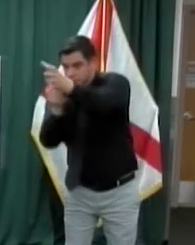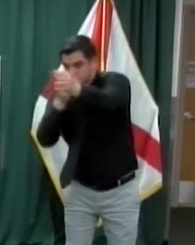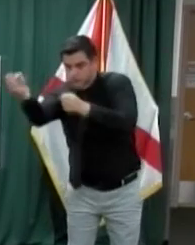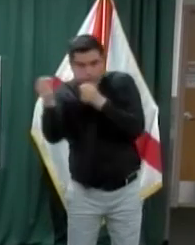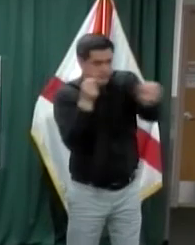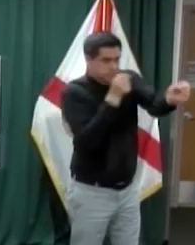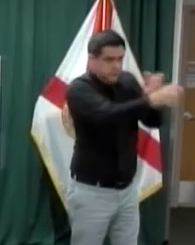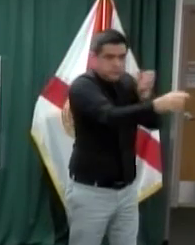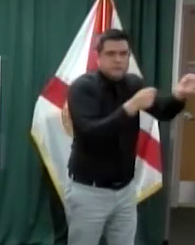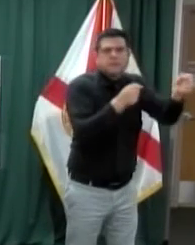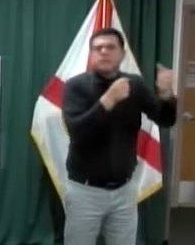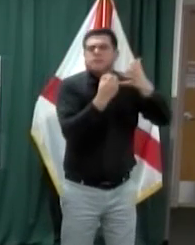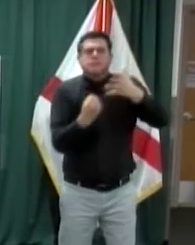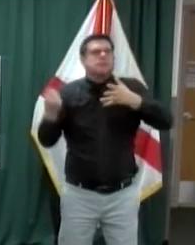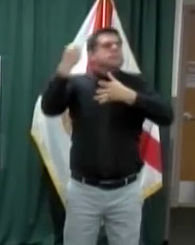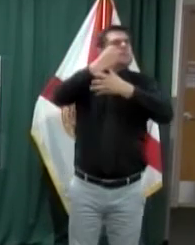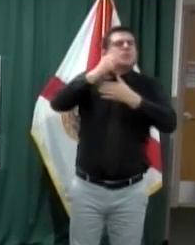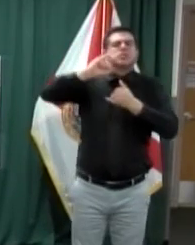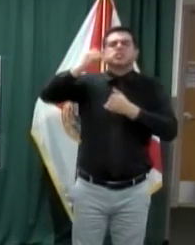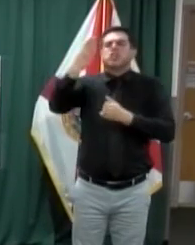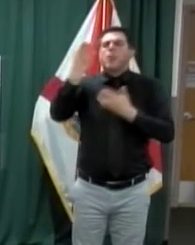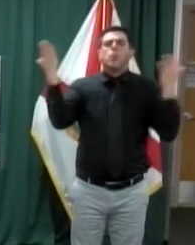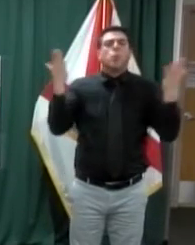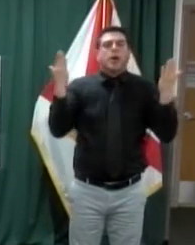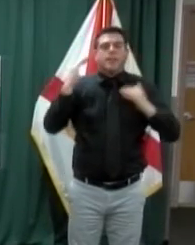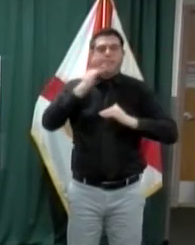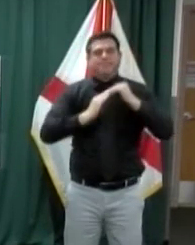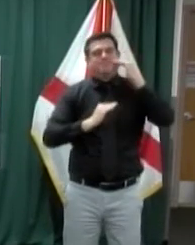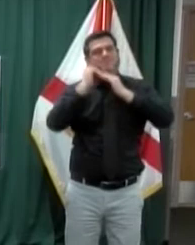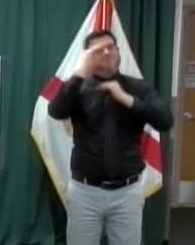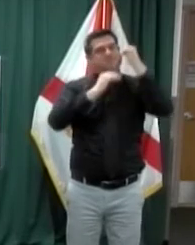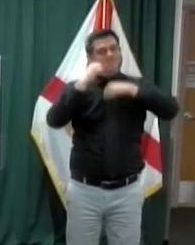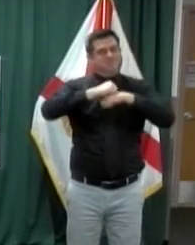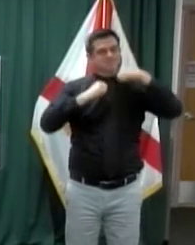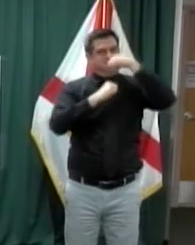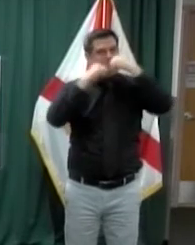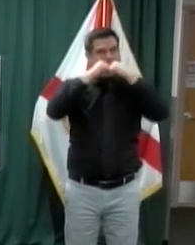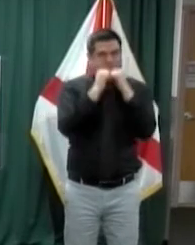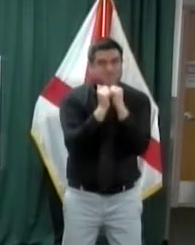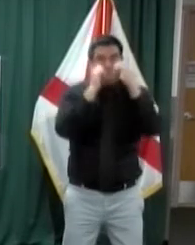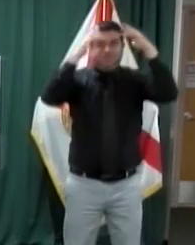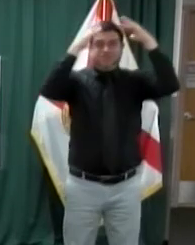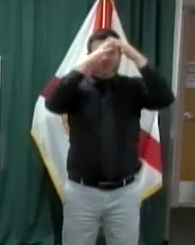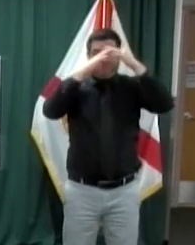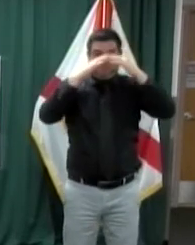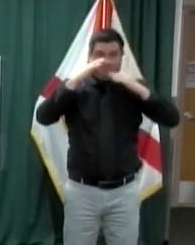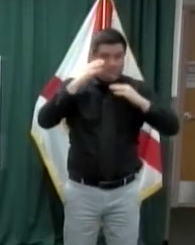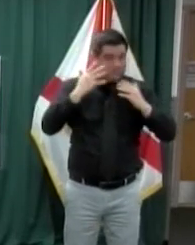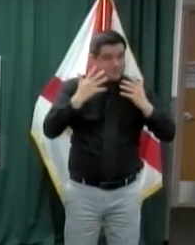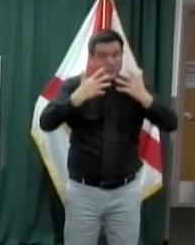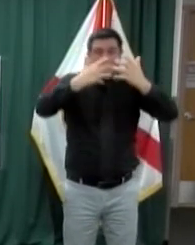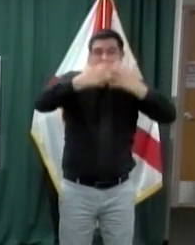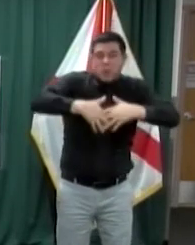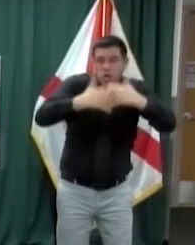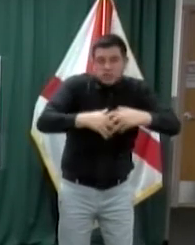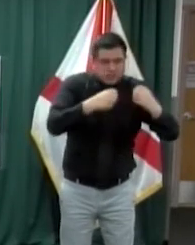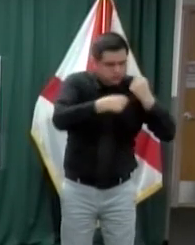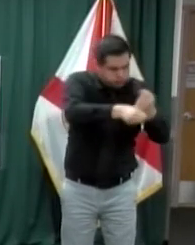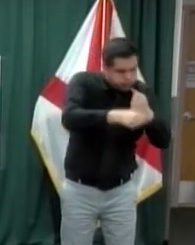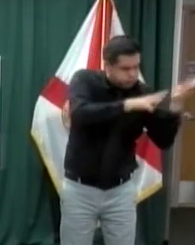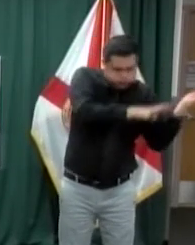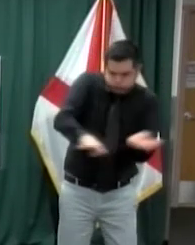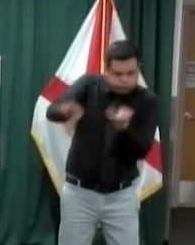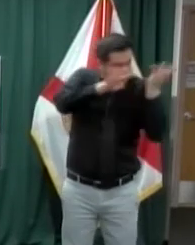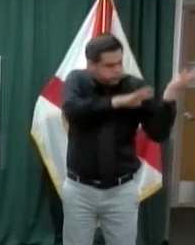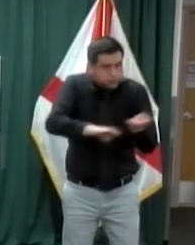now. Again, all of these services are available at our website or through contacting our contact center. We are